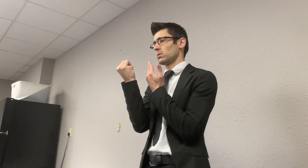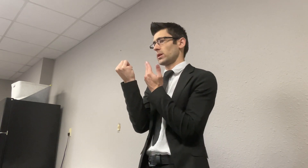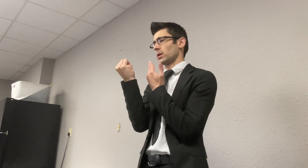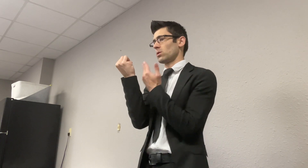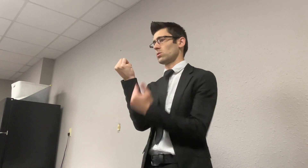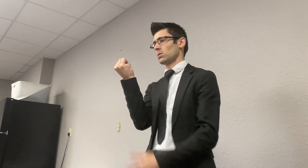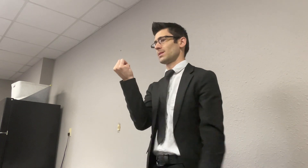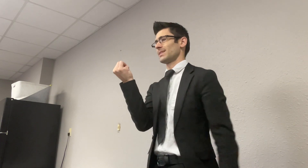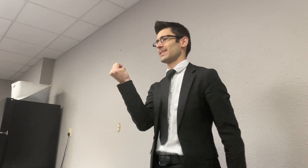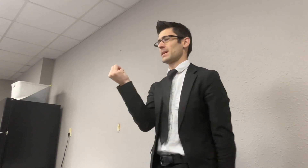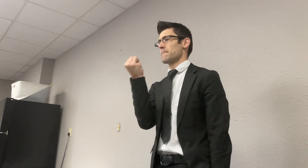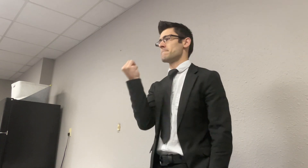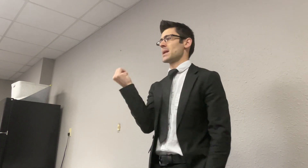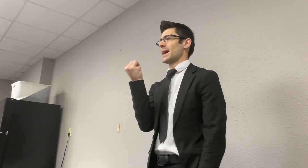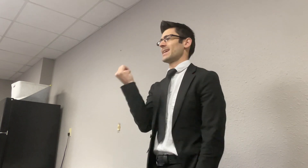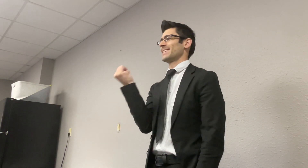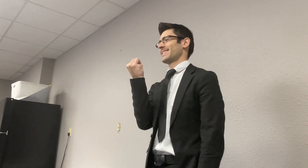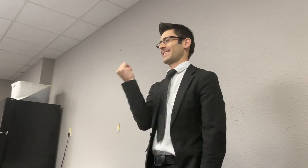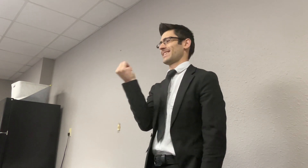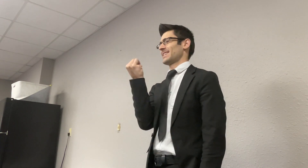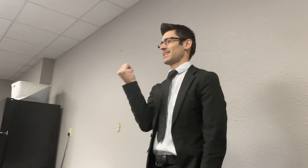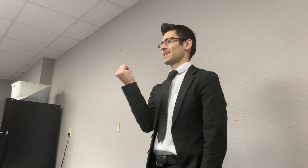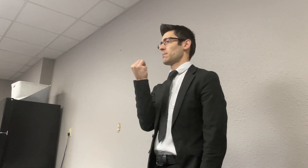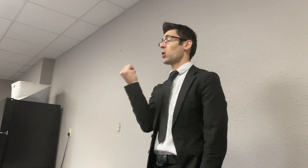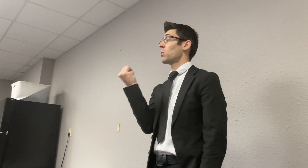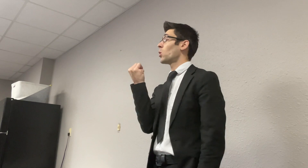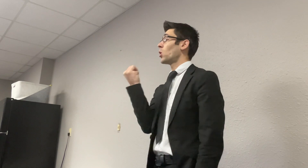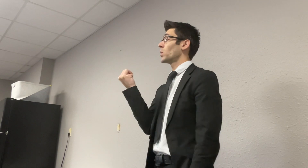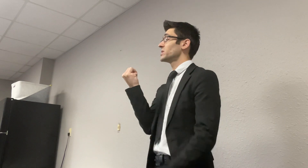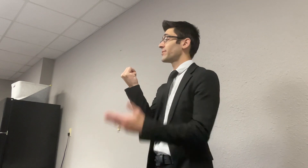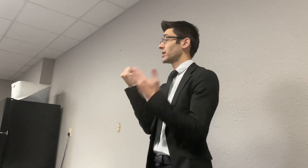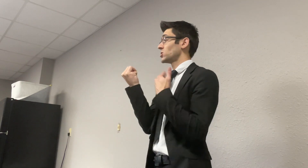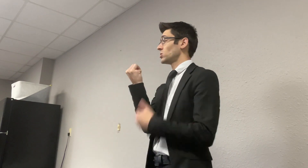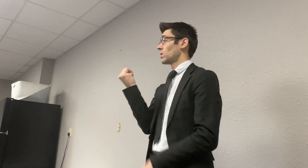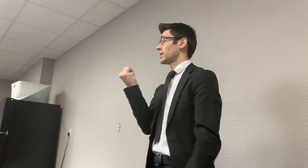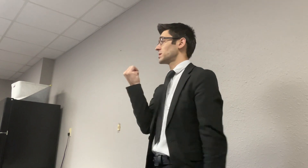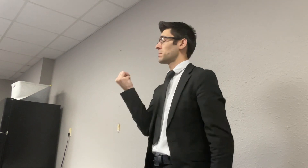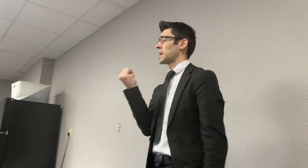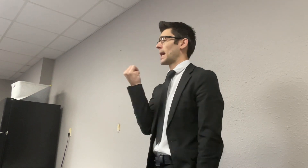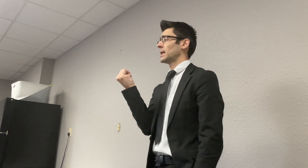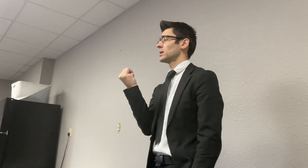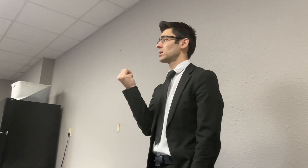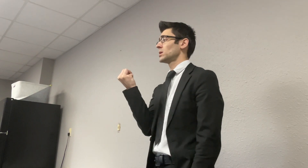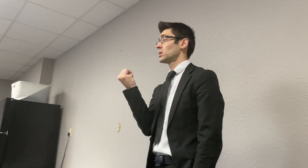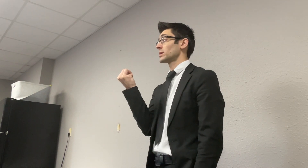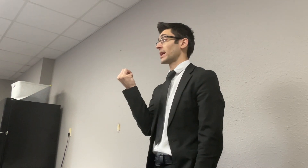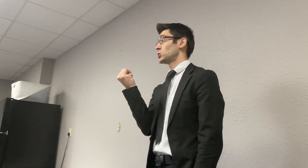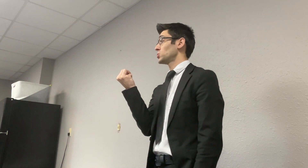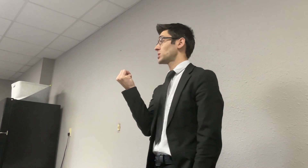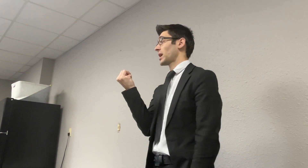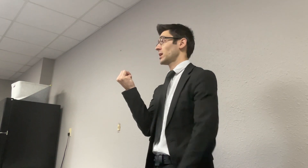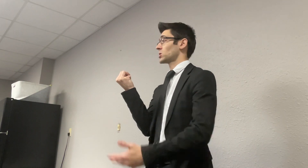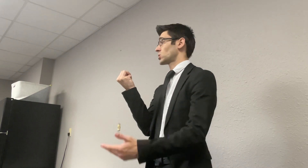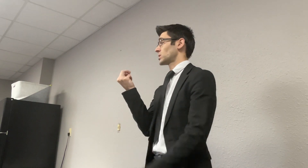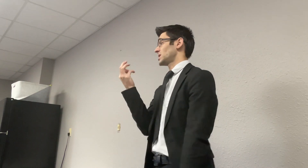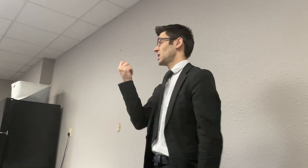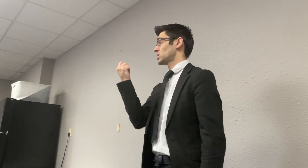you go. Monday. Palm will always face you on these. Monday. Okay, Tuesday starts with a T, so